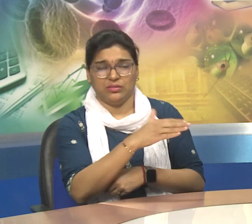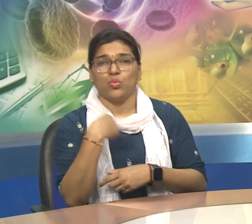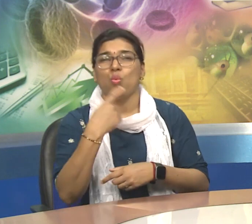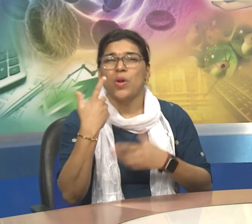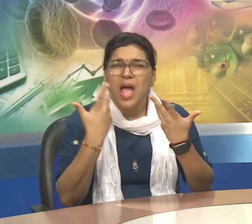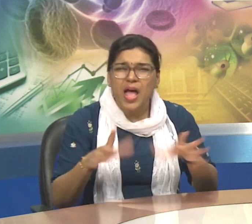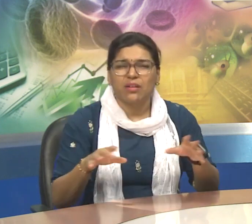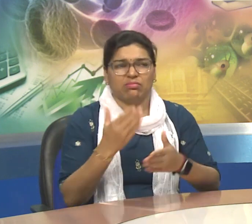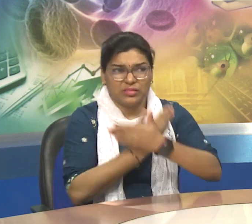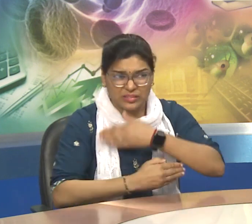Discrimination.